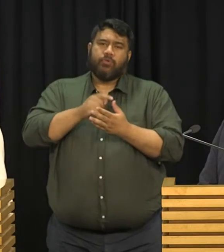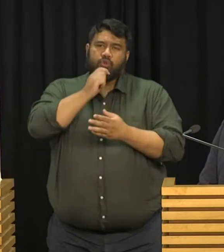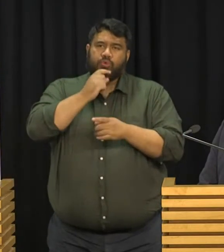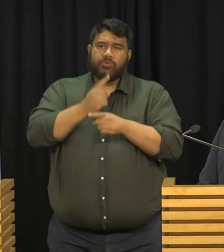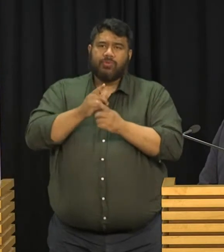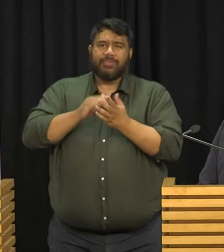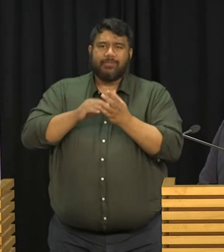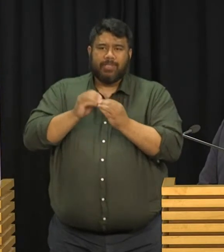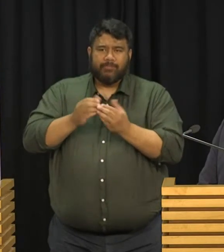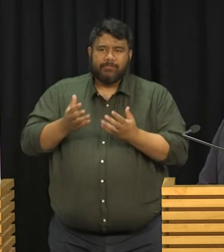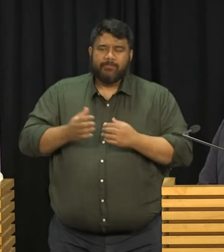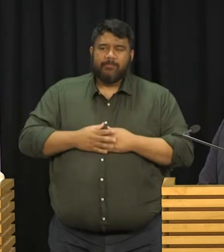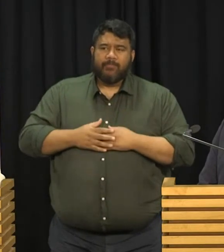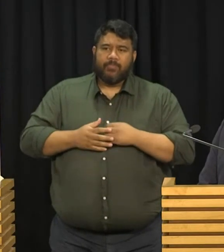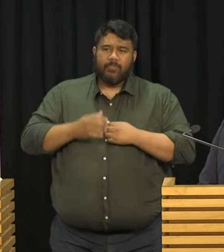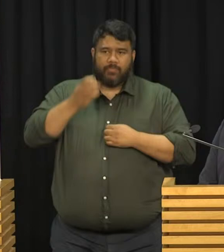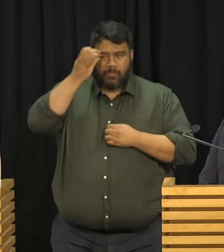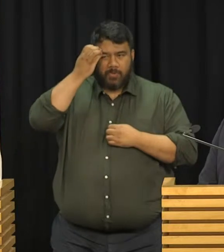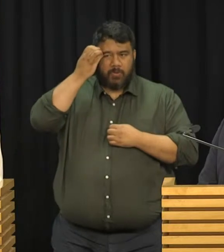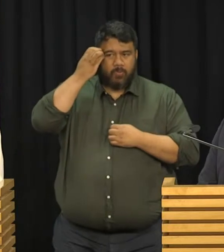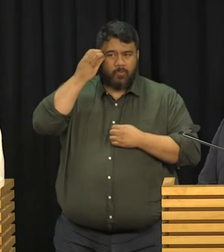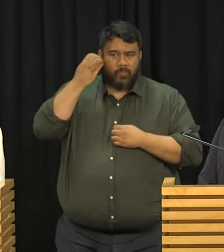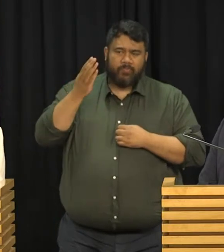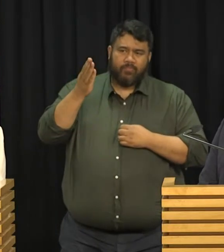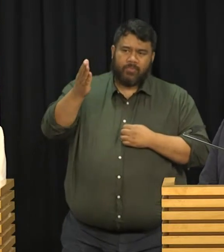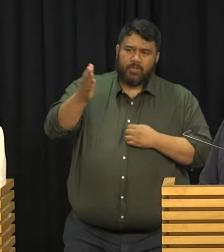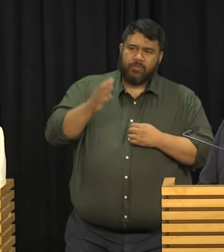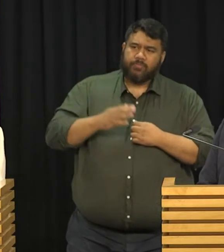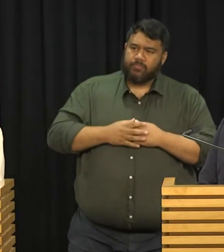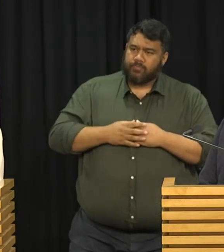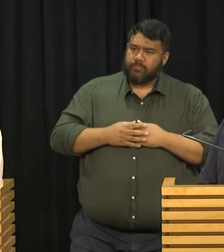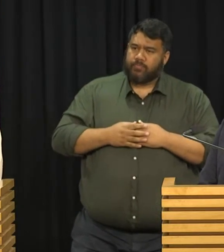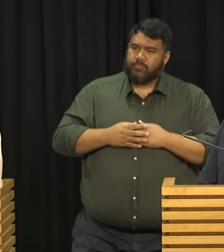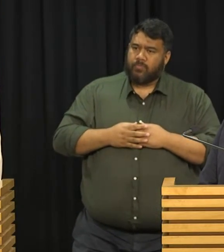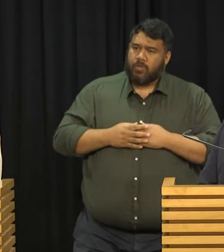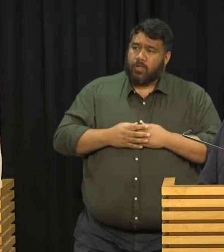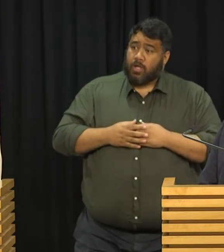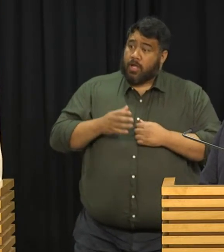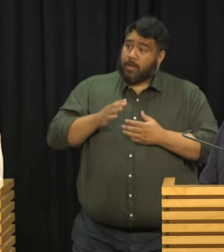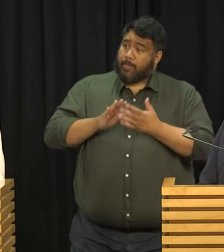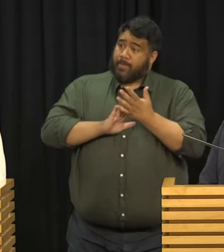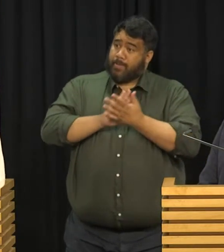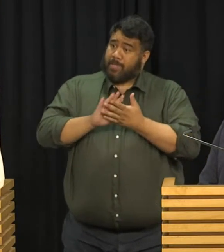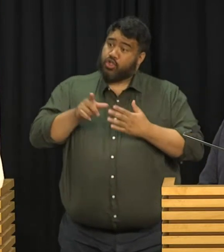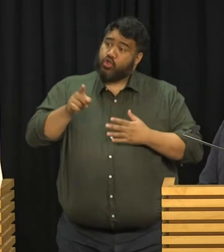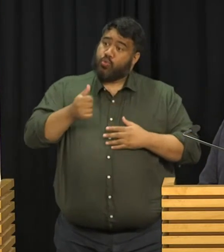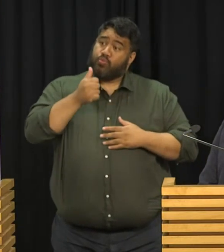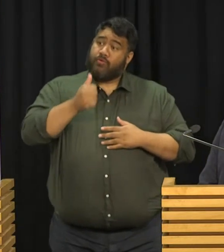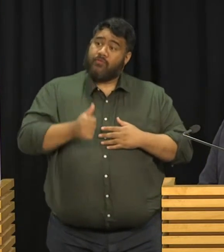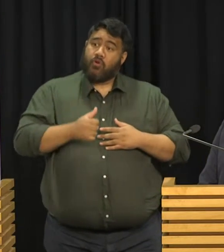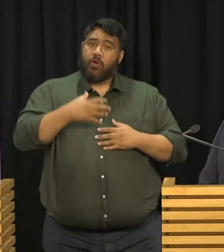Look, sure, Jason, I'll give you a go. Thanks. Does that mean more Facebook Lives as opposed to